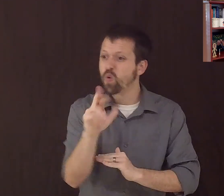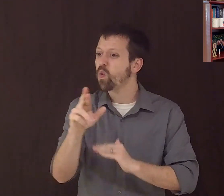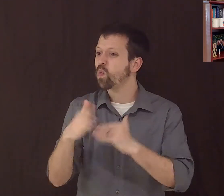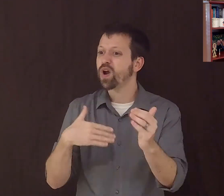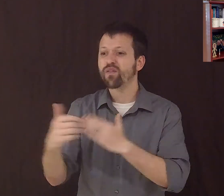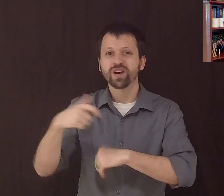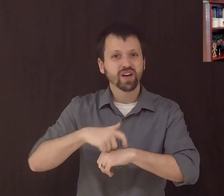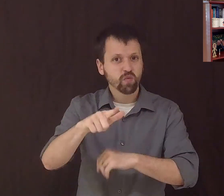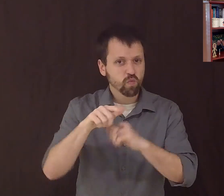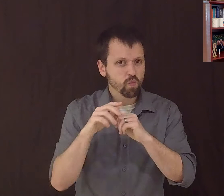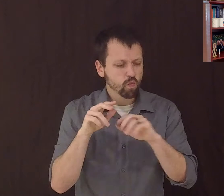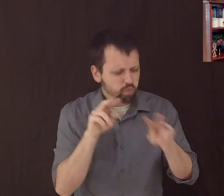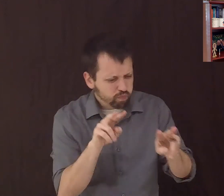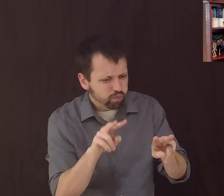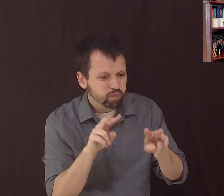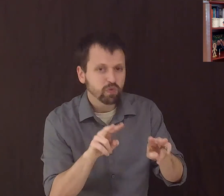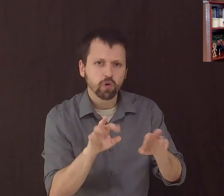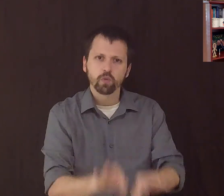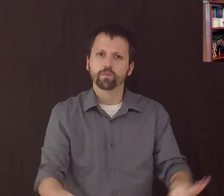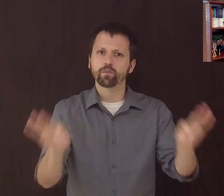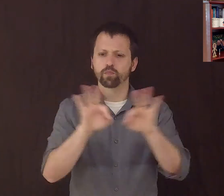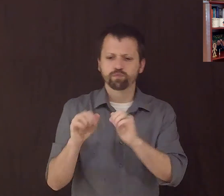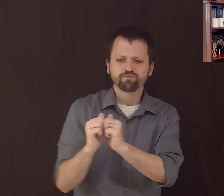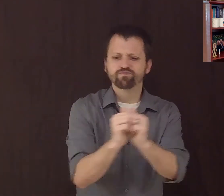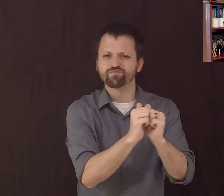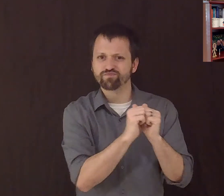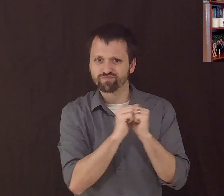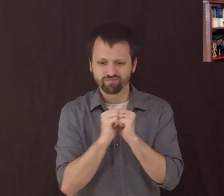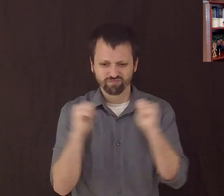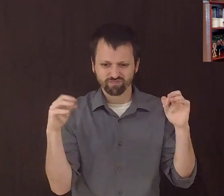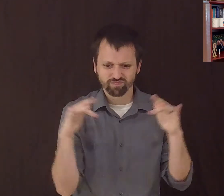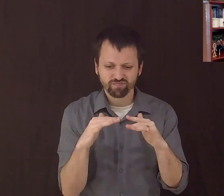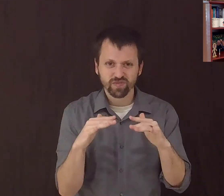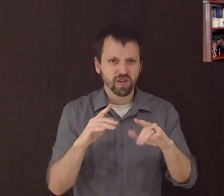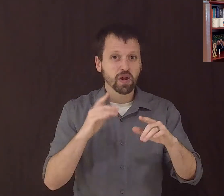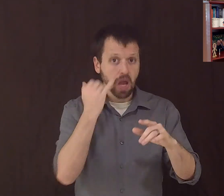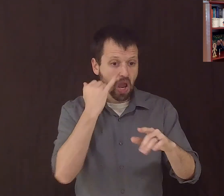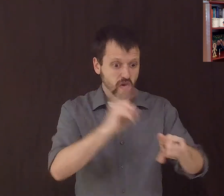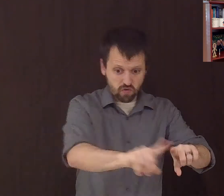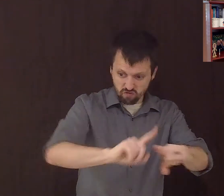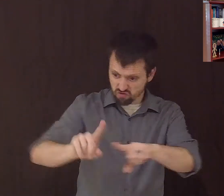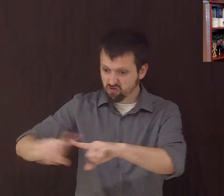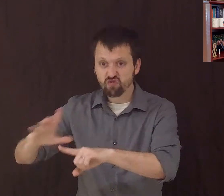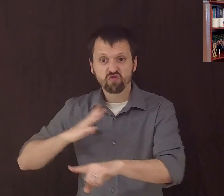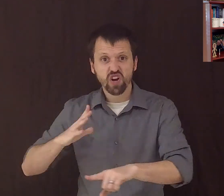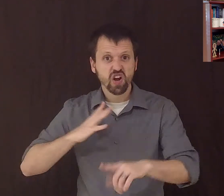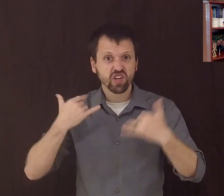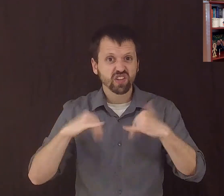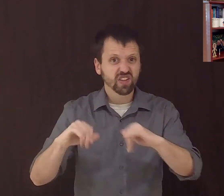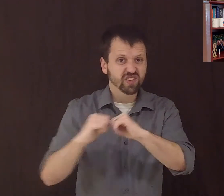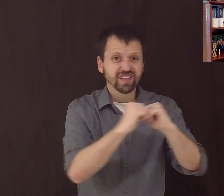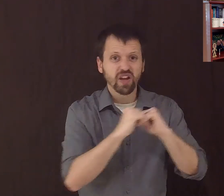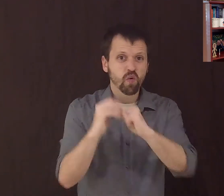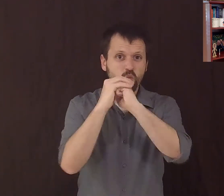us to gather corporately in separate places and worship God, because that's what it's about. God deserves the